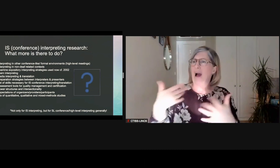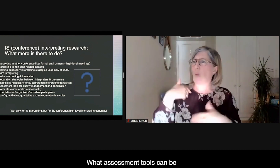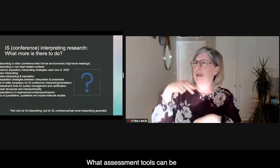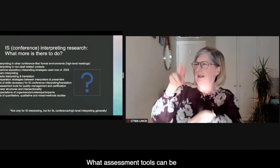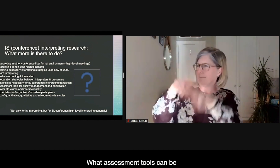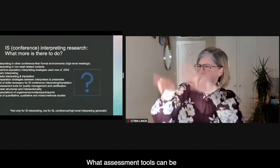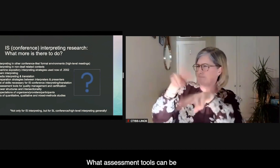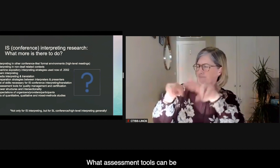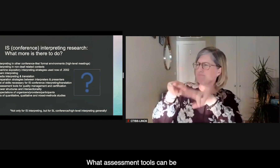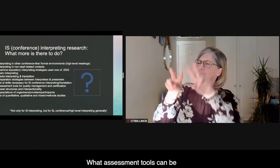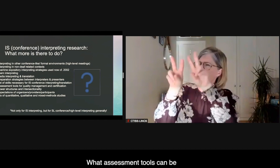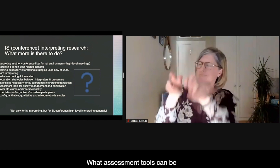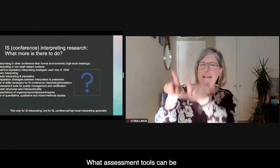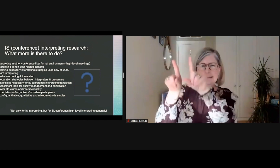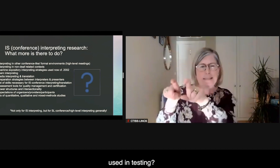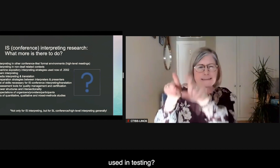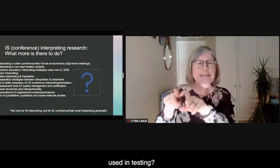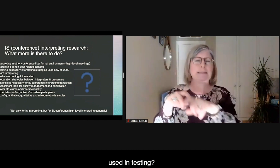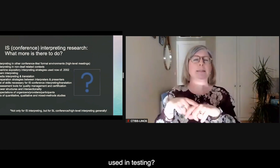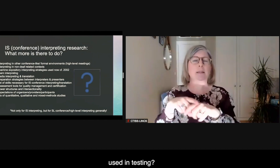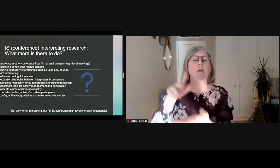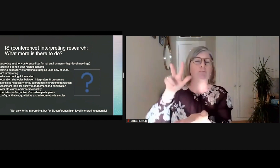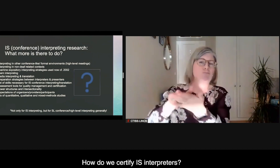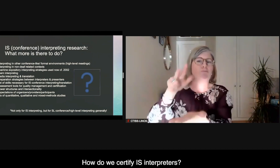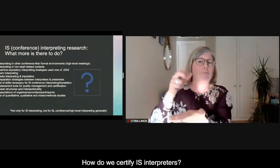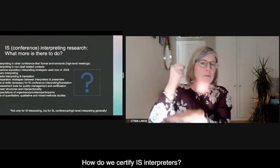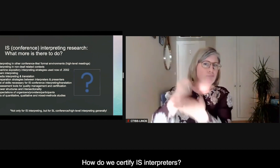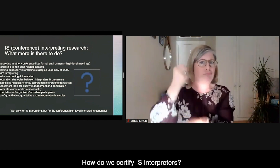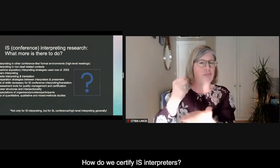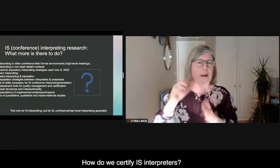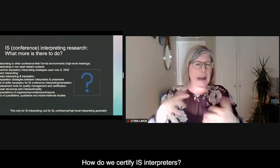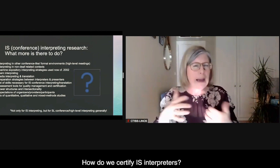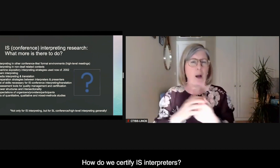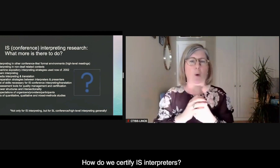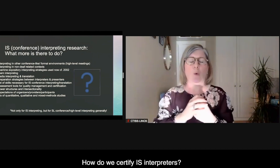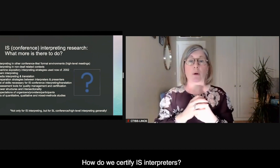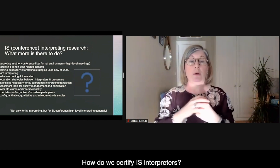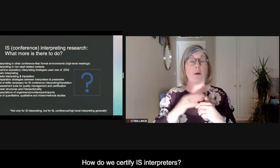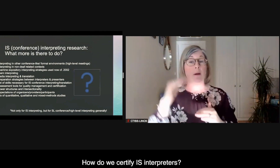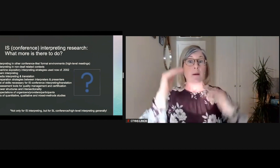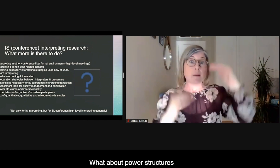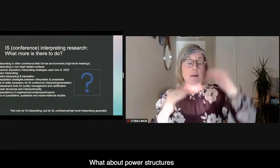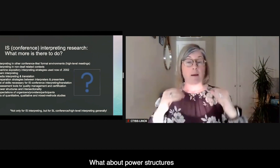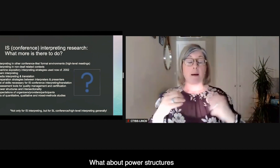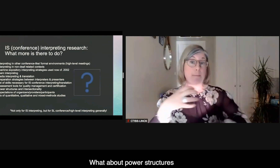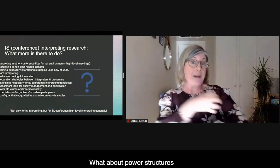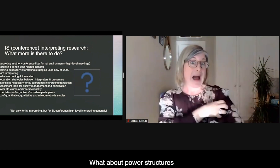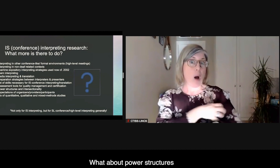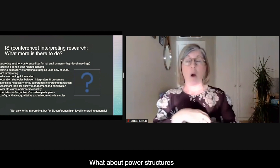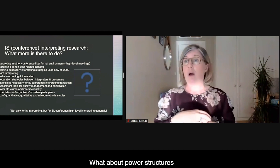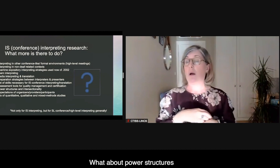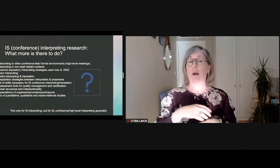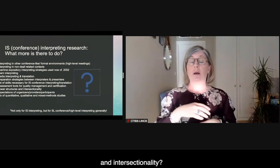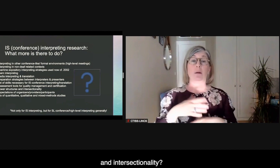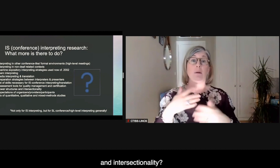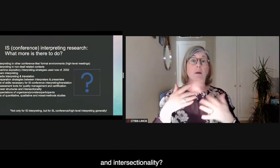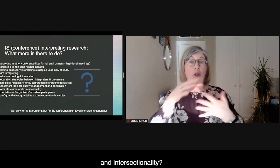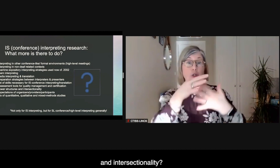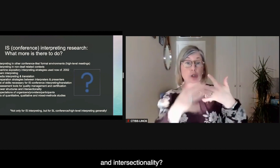What assessment tools can be used in testing? How do we certify IS interpreters? What about power structures and